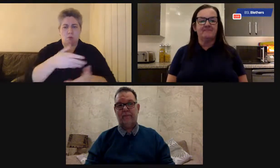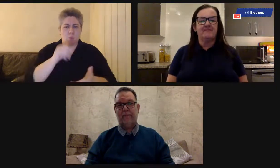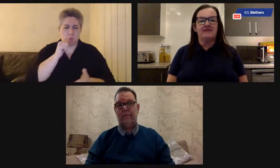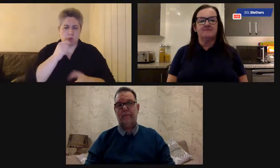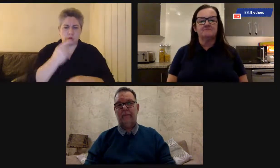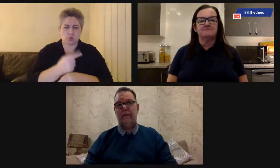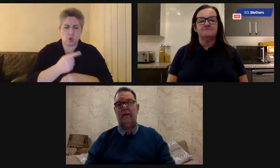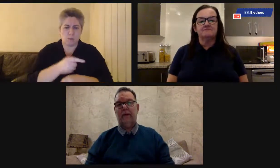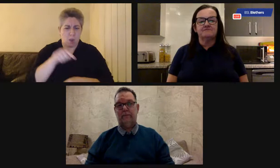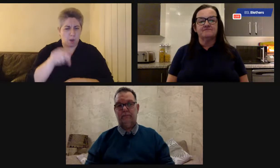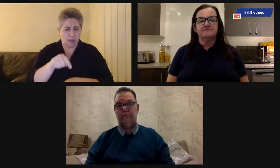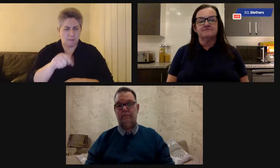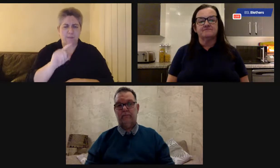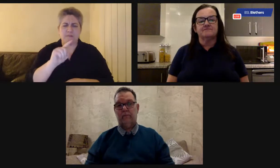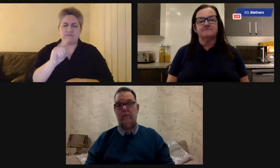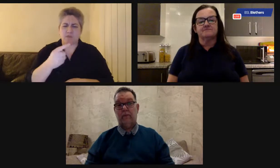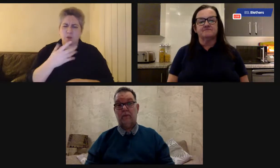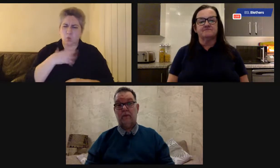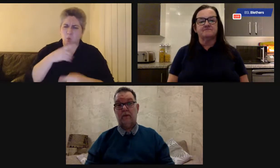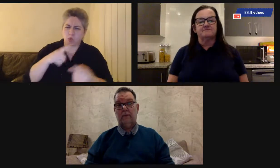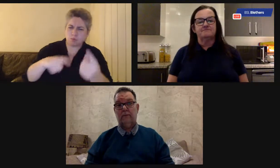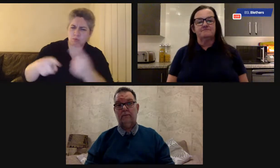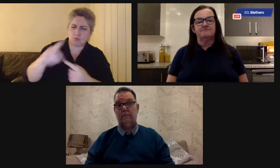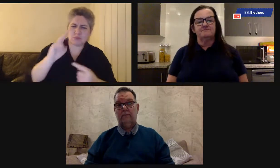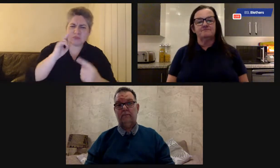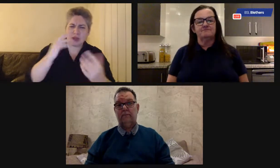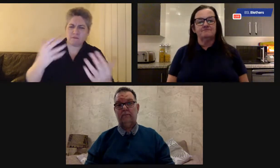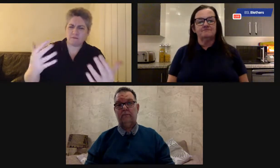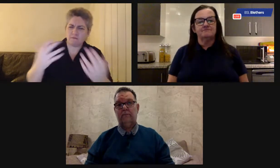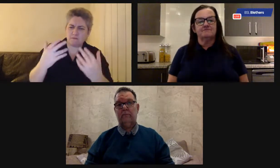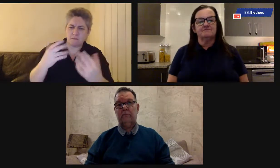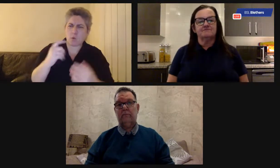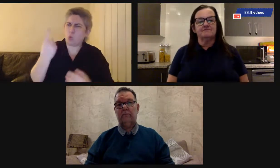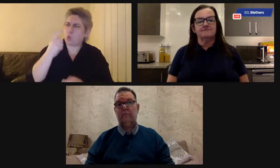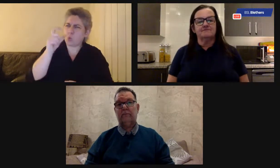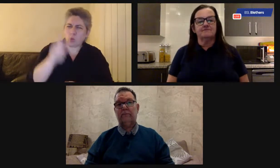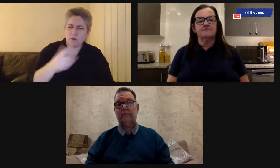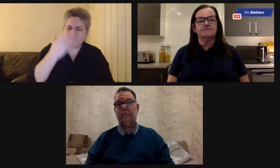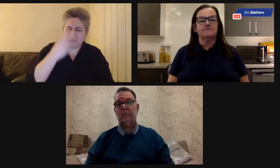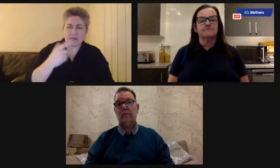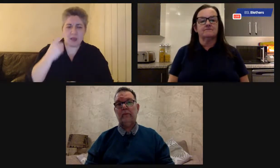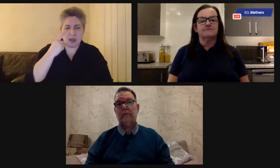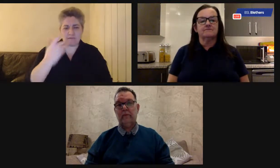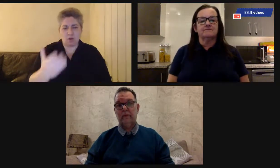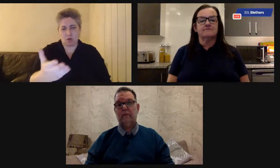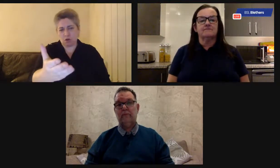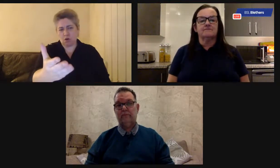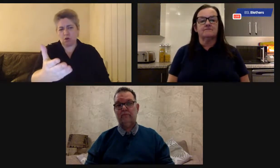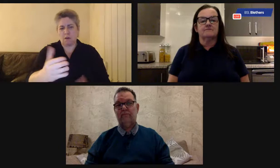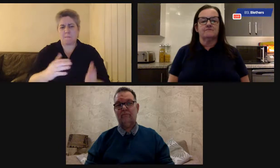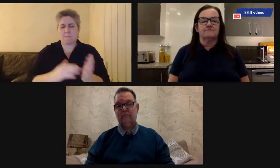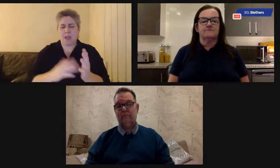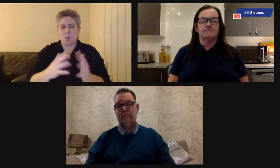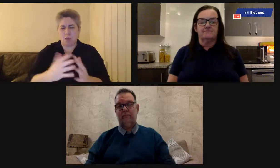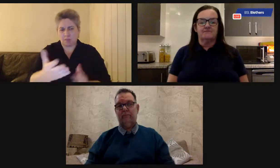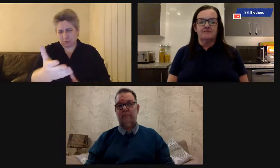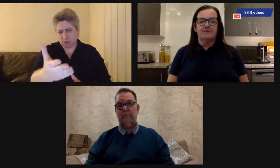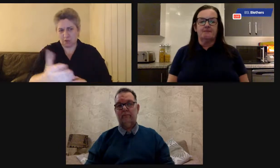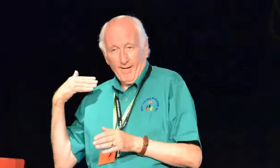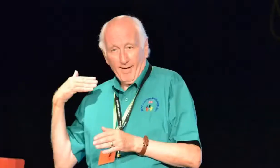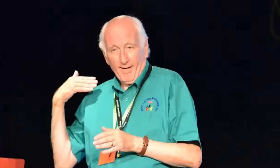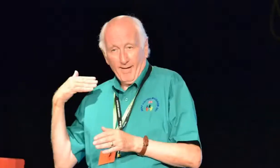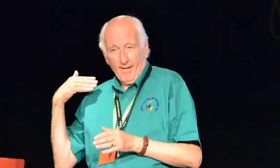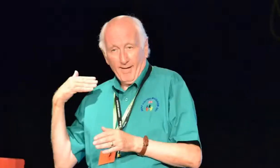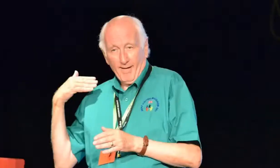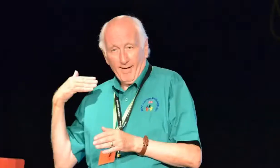Webster. Okay. Okay, we'll talk about Mike, but before we talk about that, for our deaf viewers at home, we'll just show you a